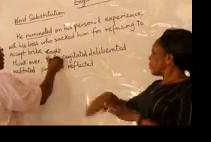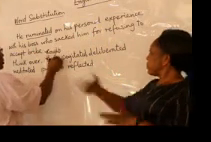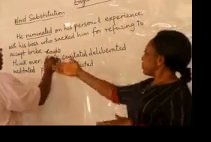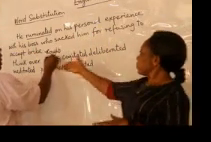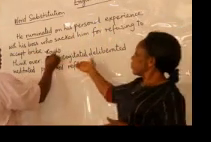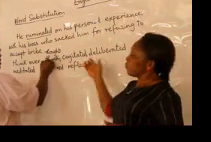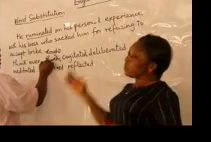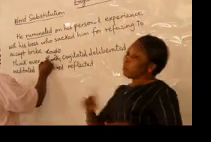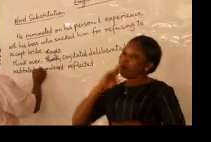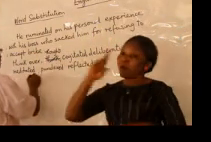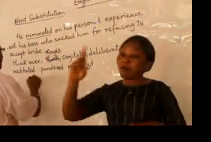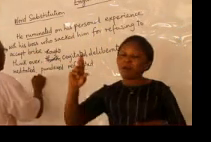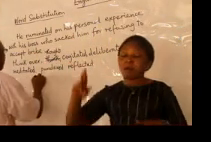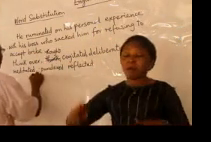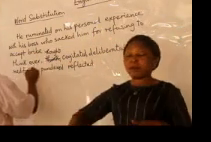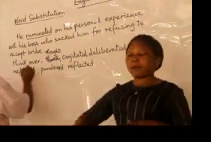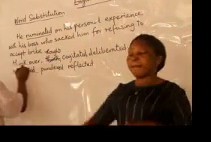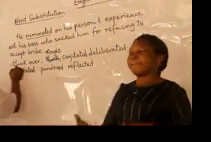This is wrong,